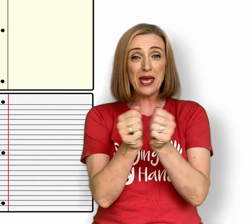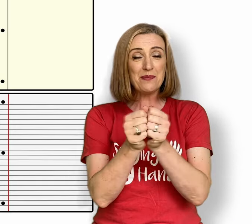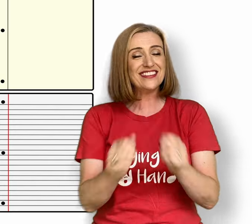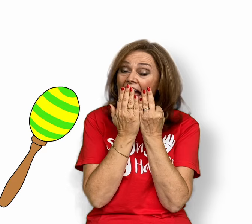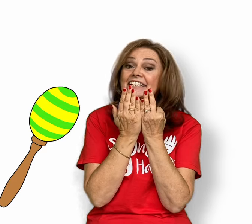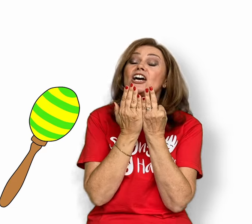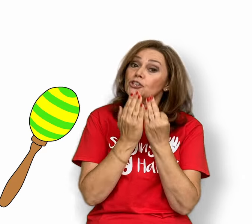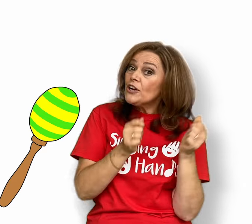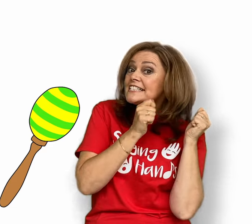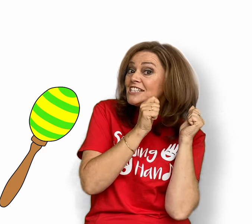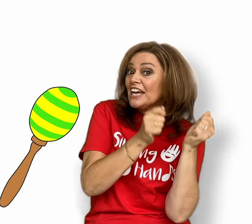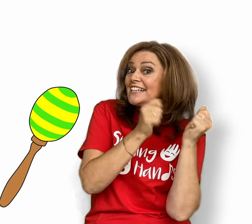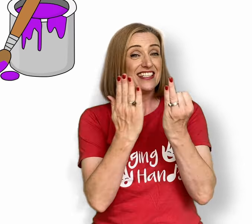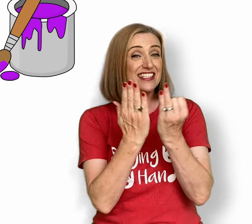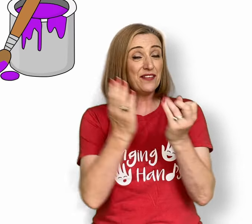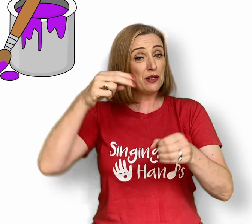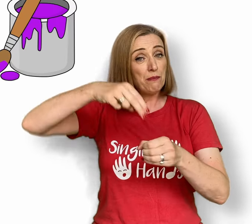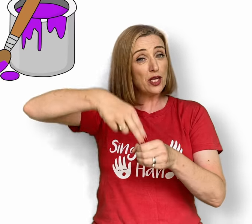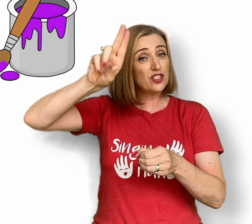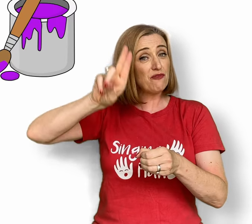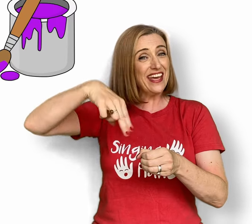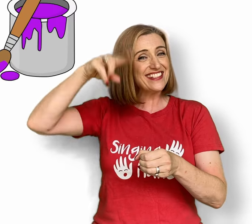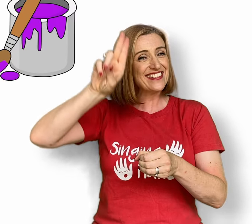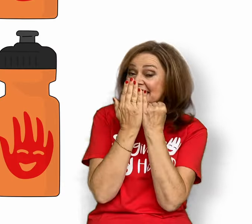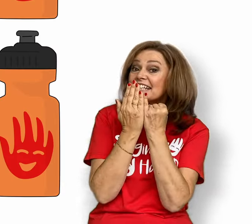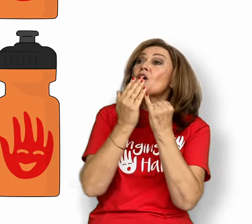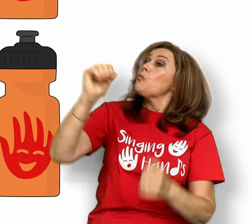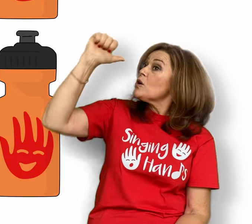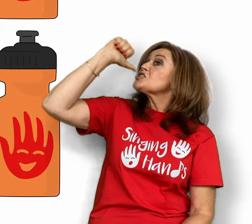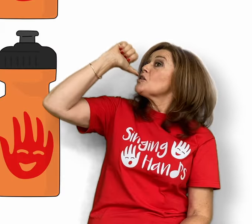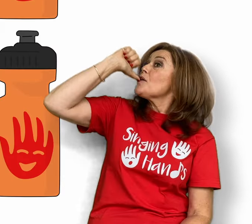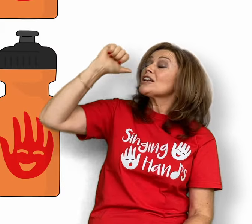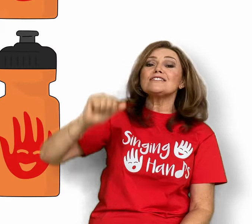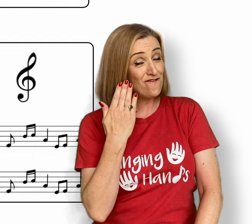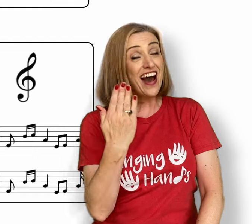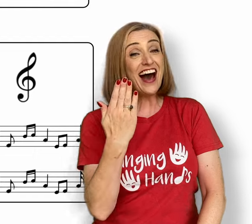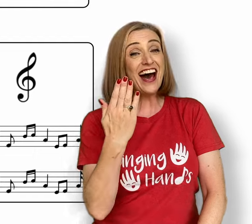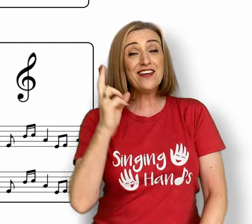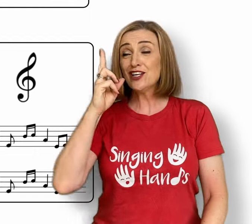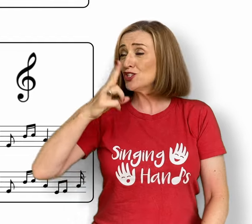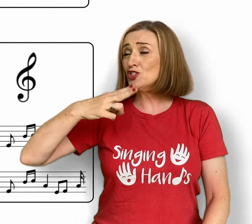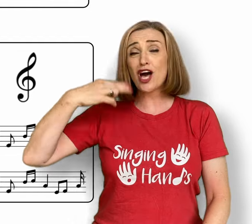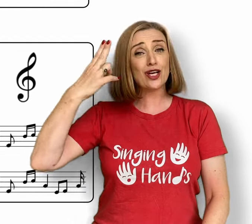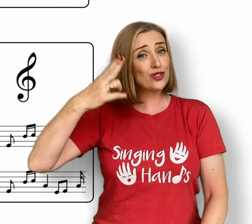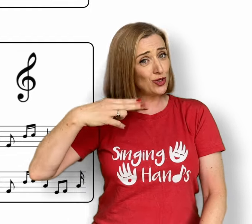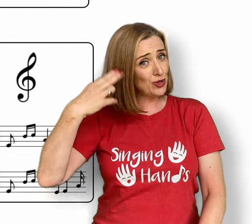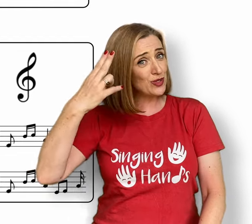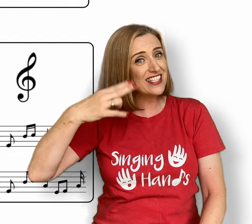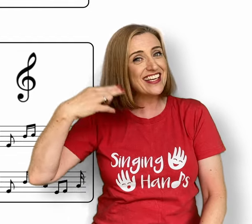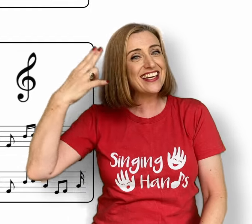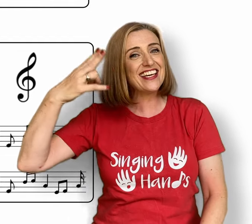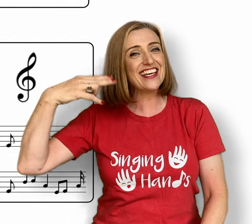of paper, 8 noisy shakers, 7 pots of paint, 6 water bottles, 5 songs